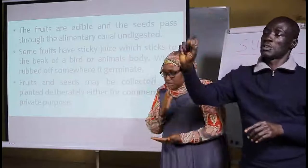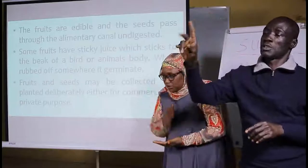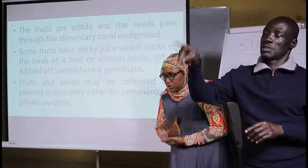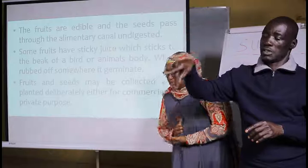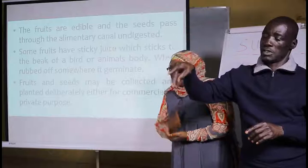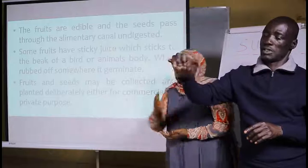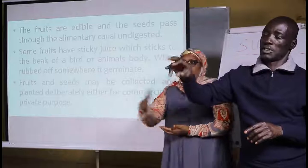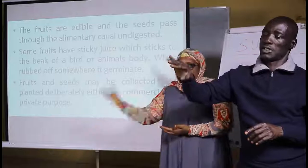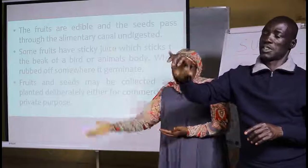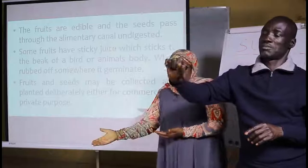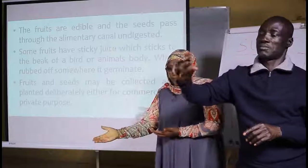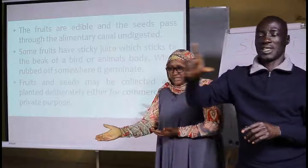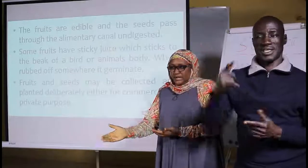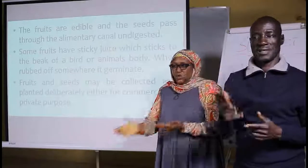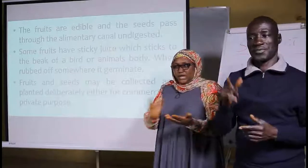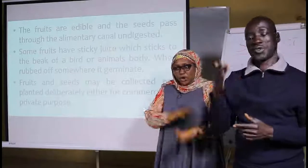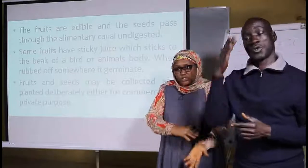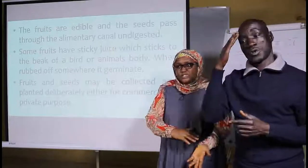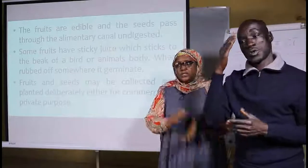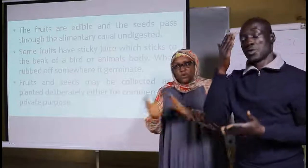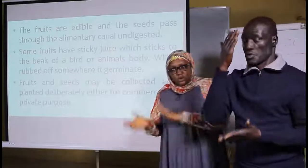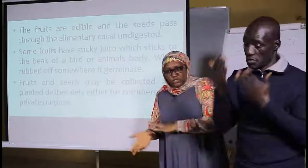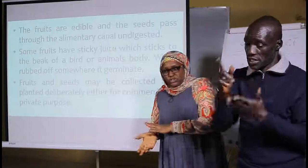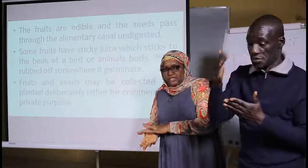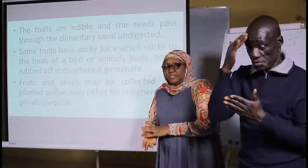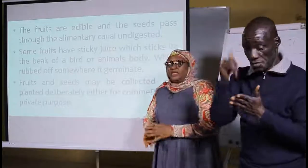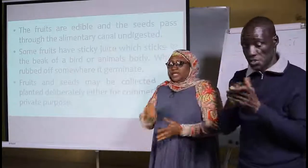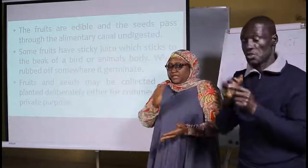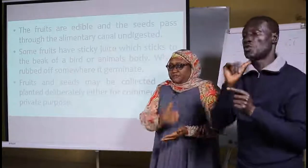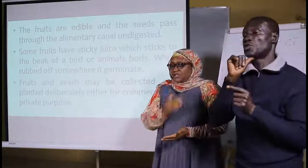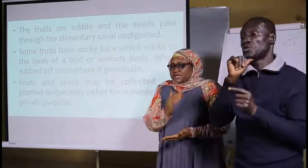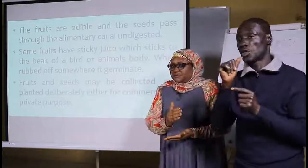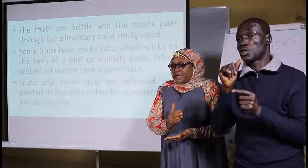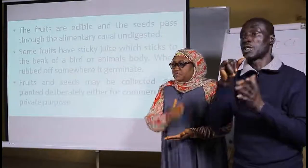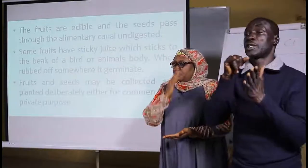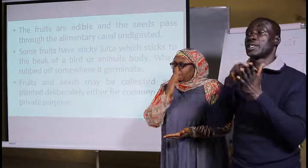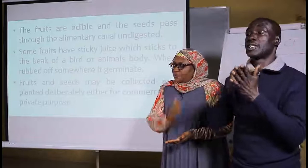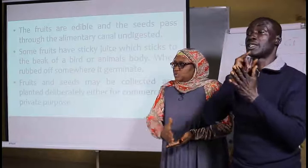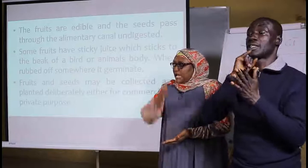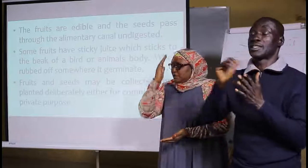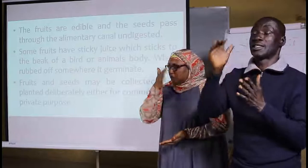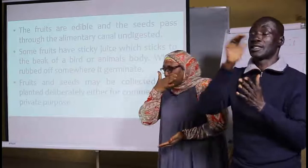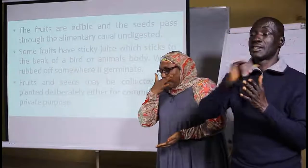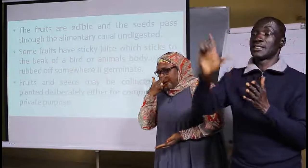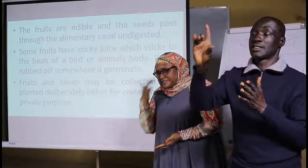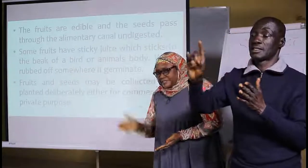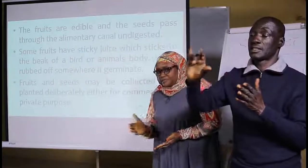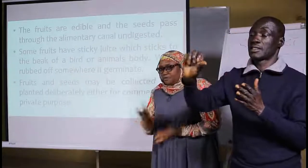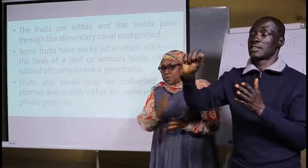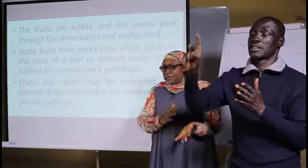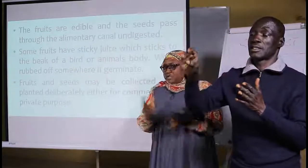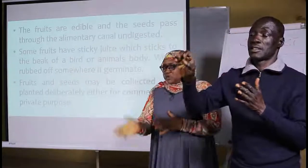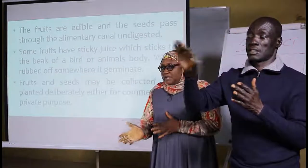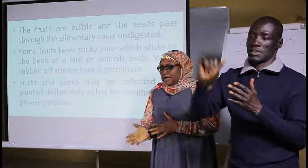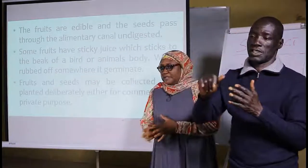doing it consciously doesn't mean it is not dispersal. Whether consciously or unconsciously, if you are transferring fruit and seed